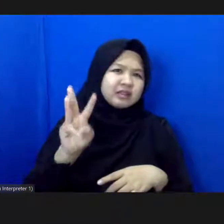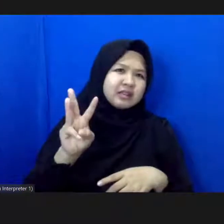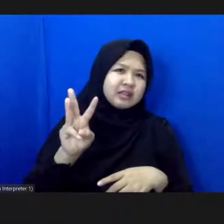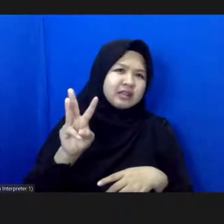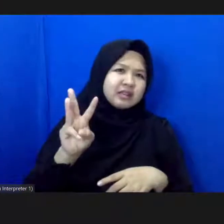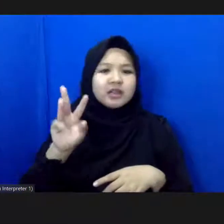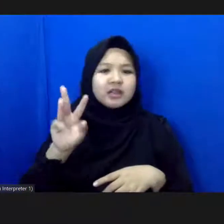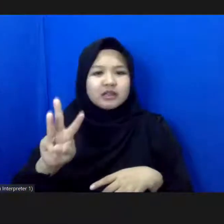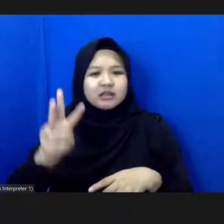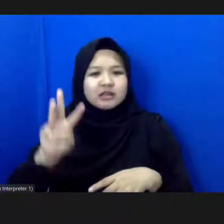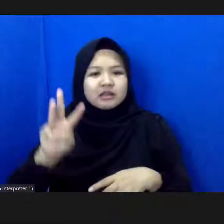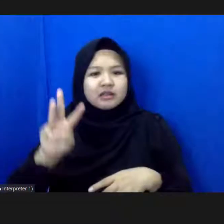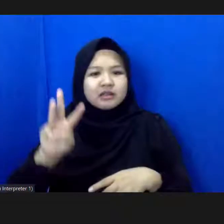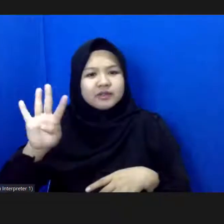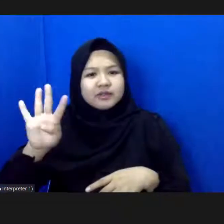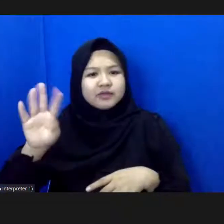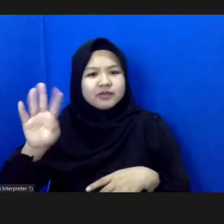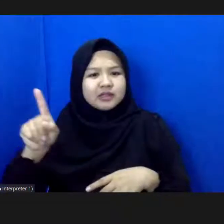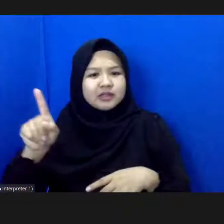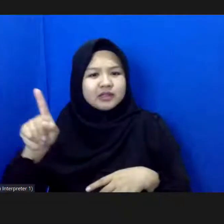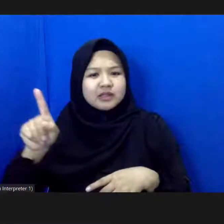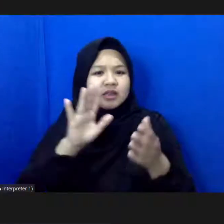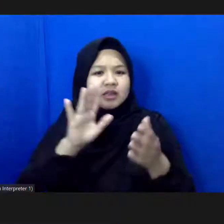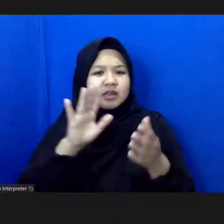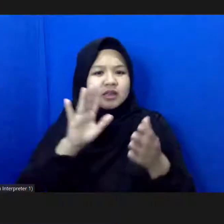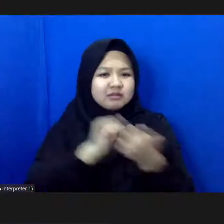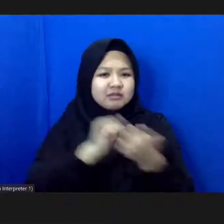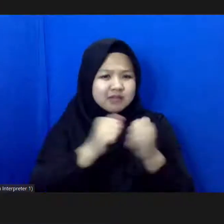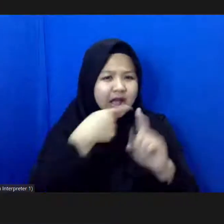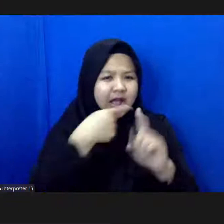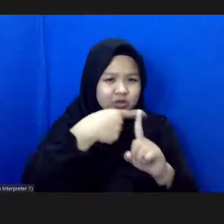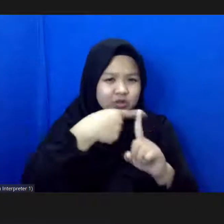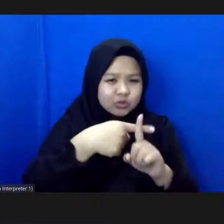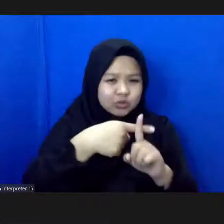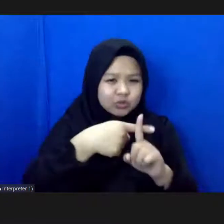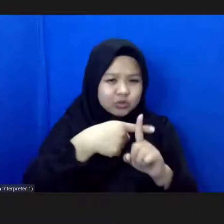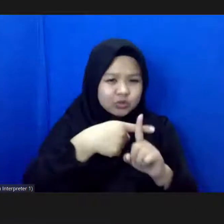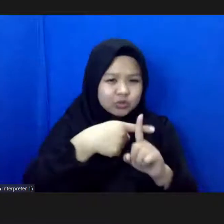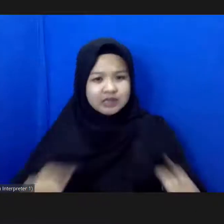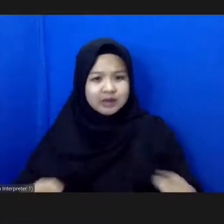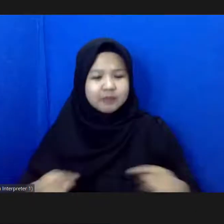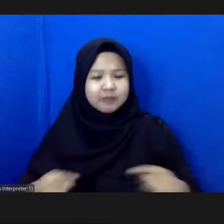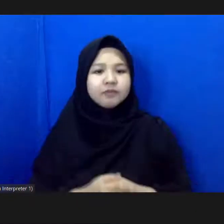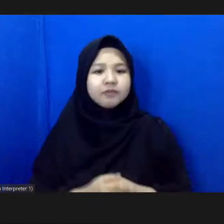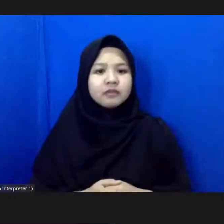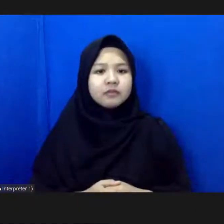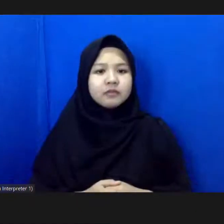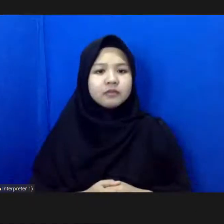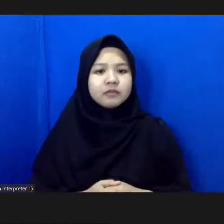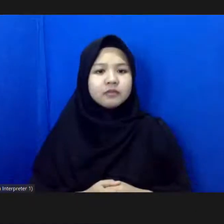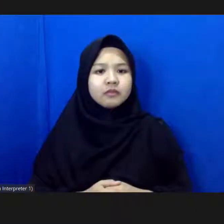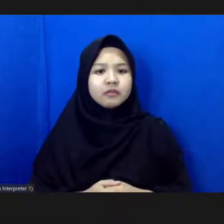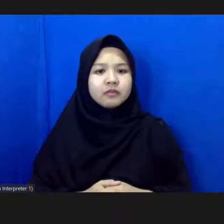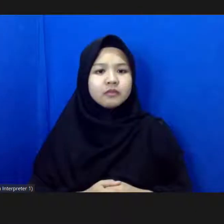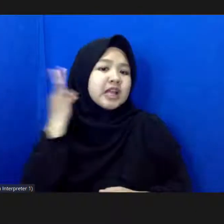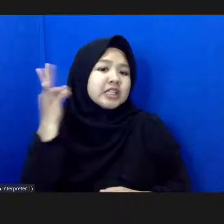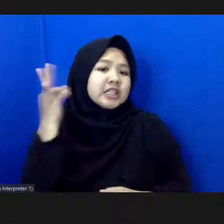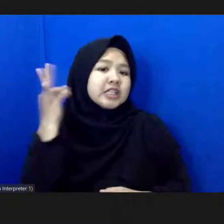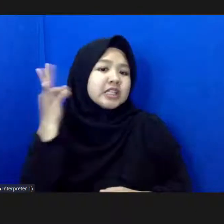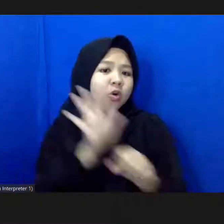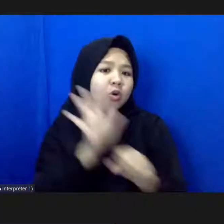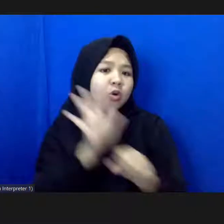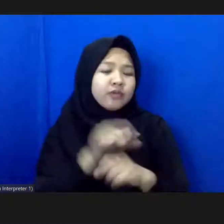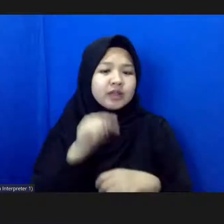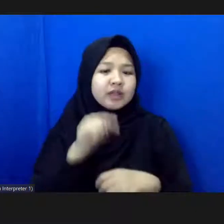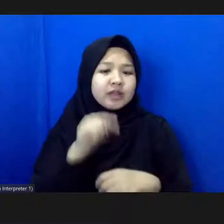which have been detected, and 10 deaths in the camps so far. However, the risk of COVID-19 has not gone away.